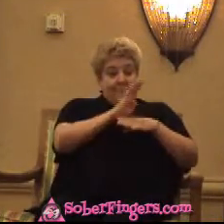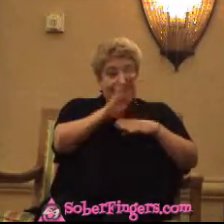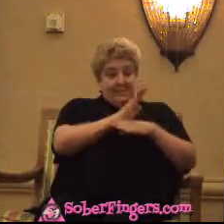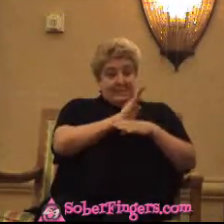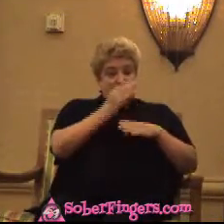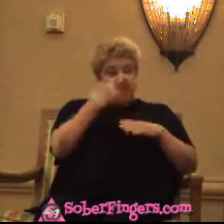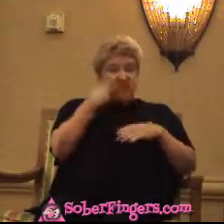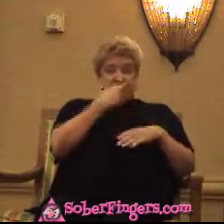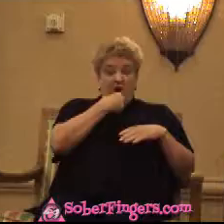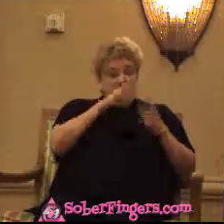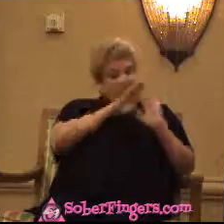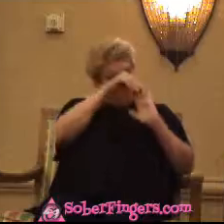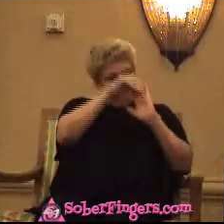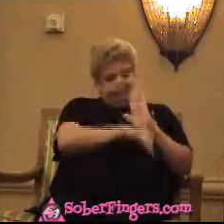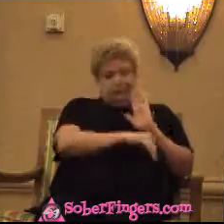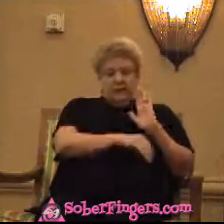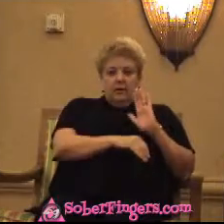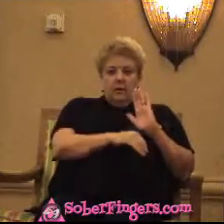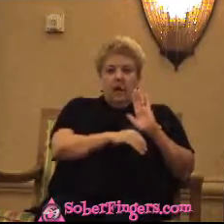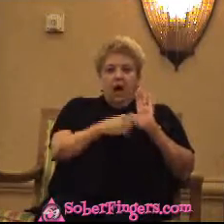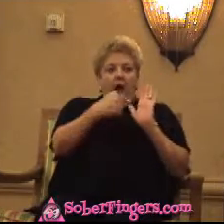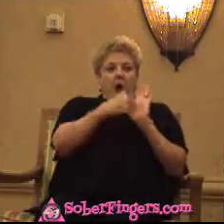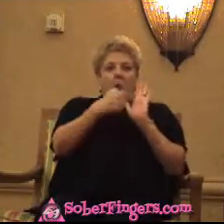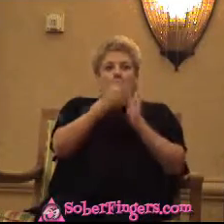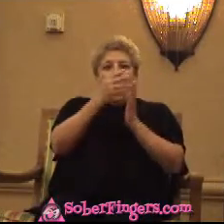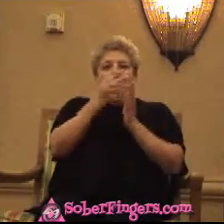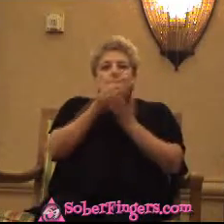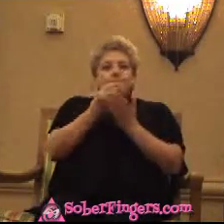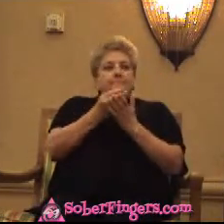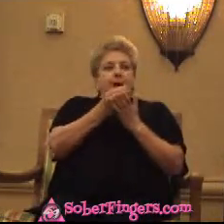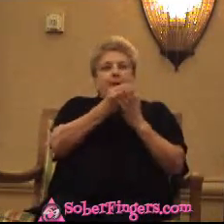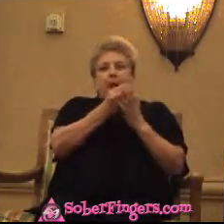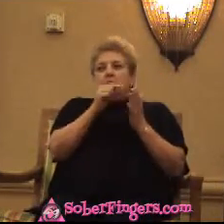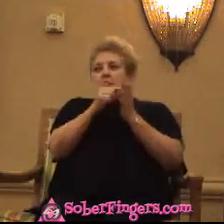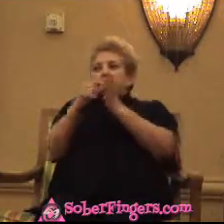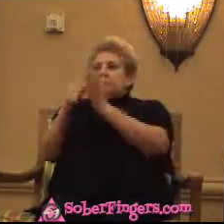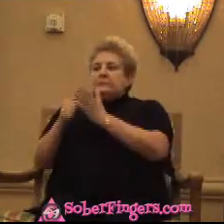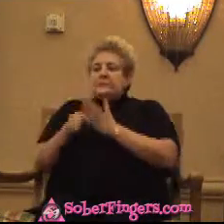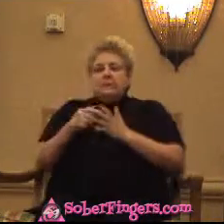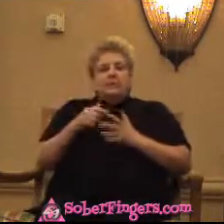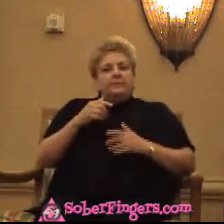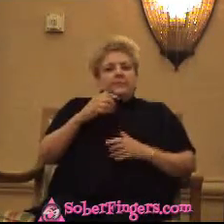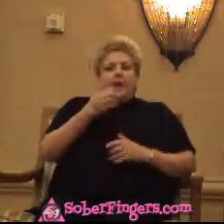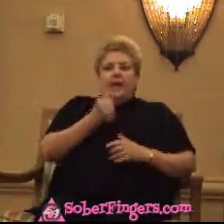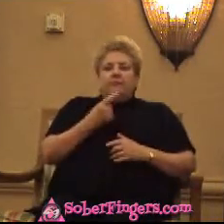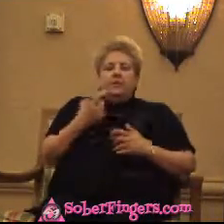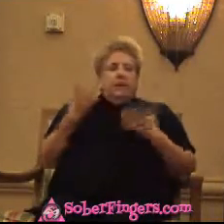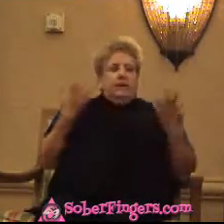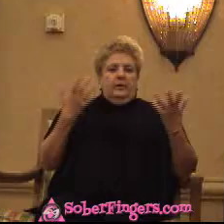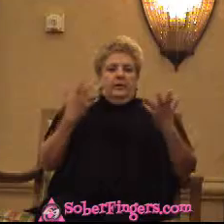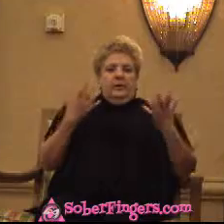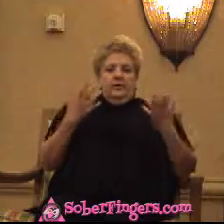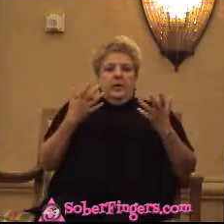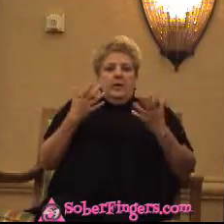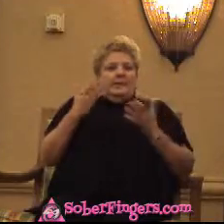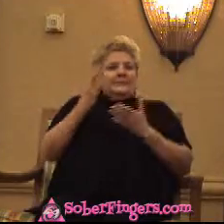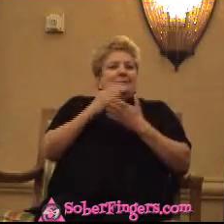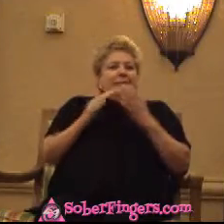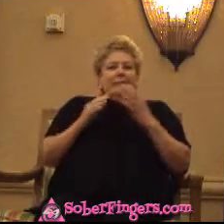I owed everybody in town money. I was on COD with every supplier I had. I even to the point where they wouldn't even accept my checks anymore.